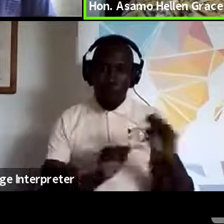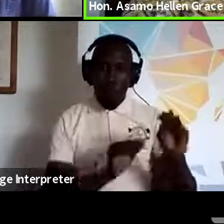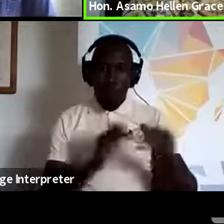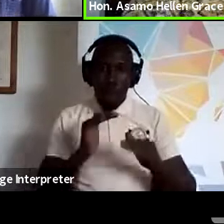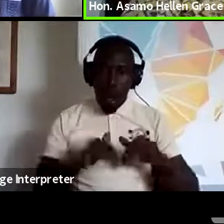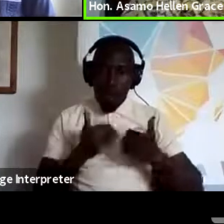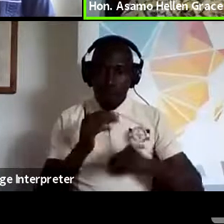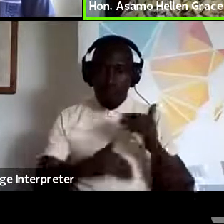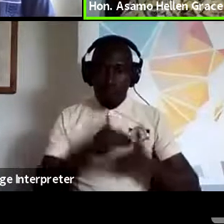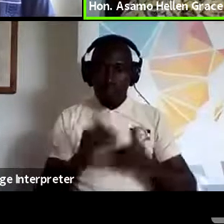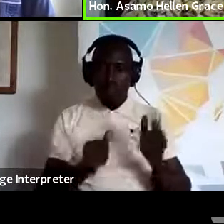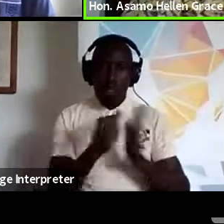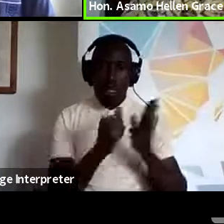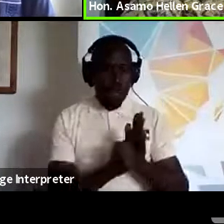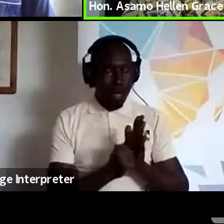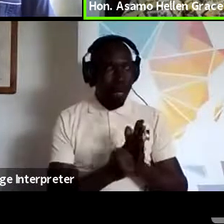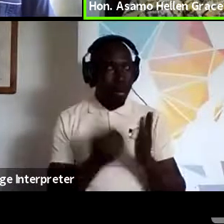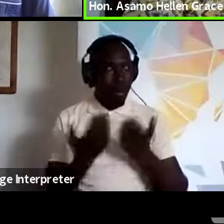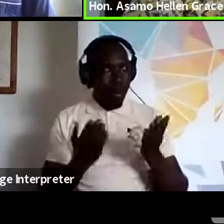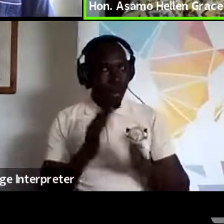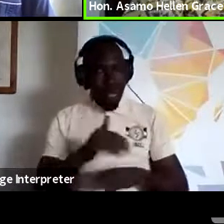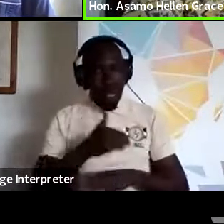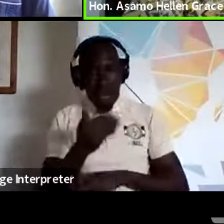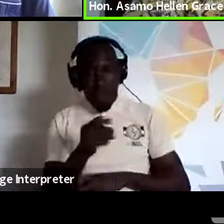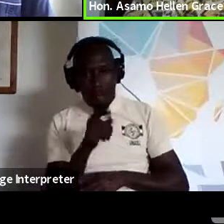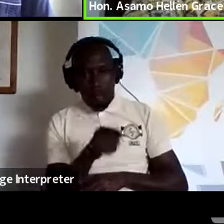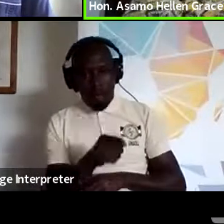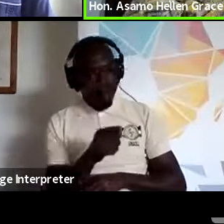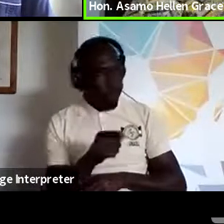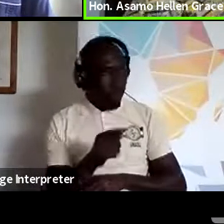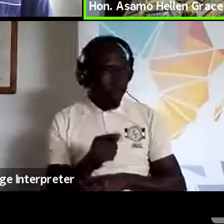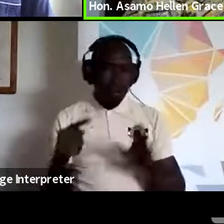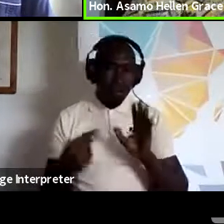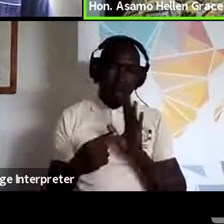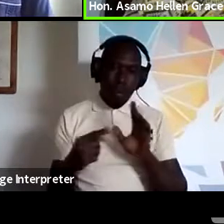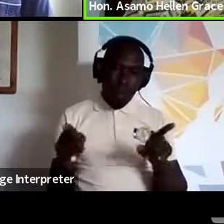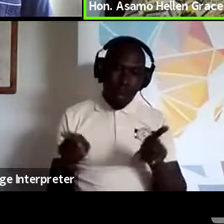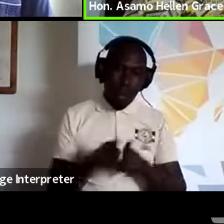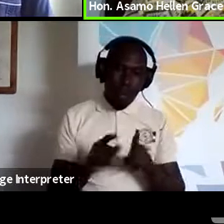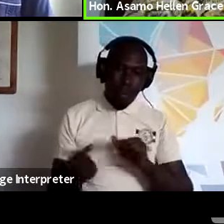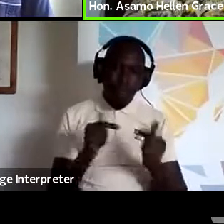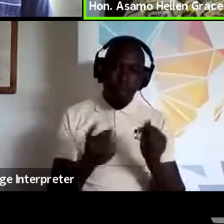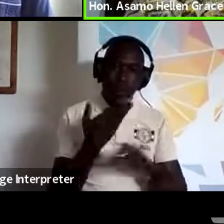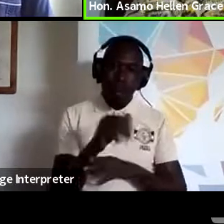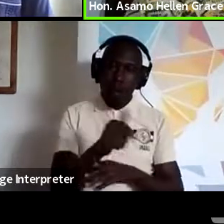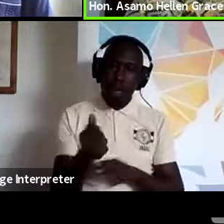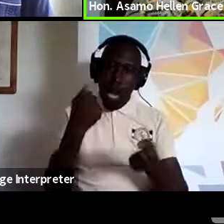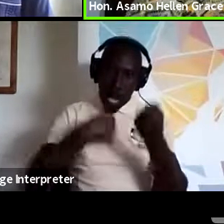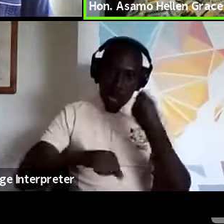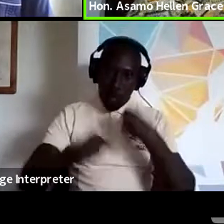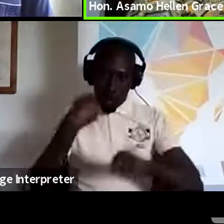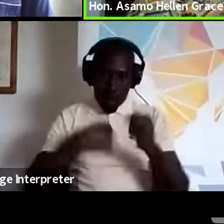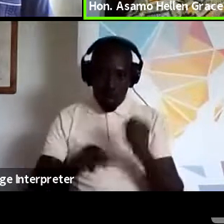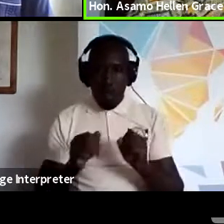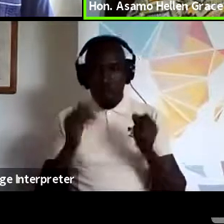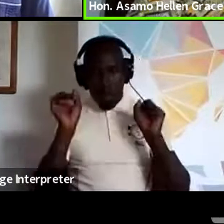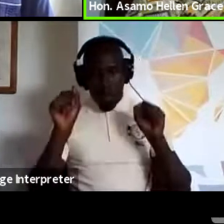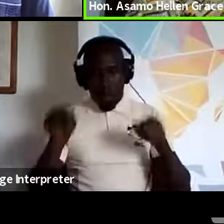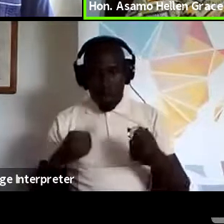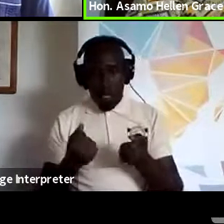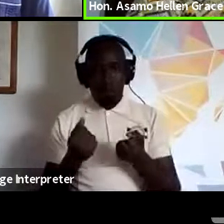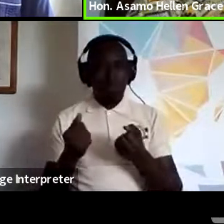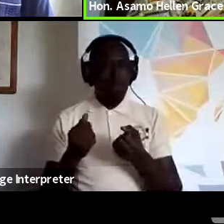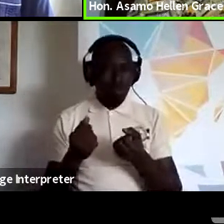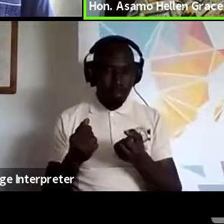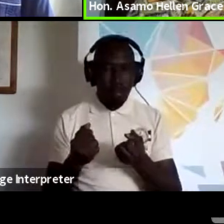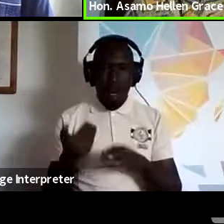continue with this agenda? Maybe after this kind of discussion, is there any actions that we shall be able to carry forward?